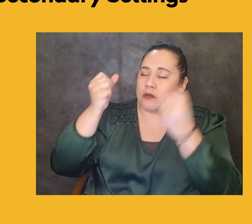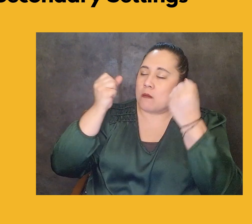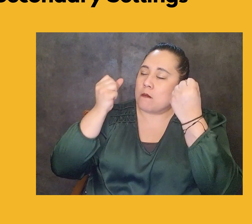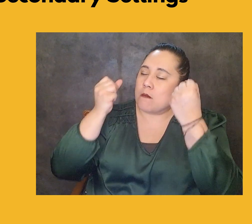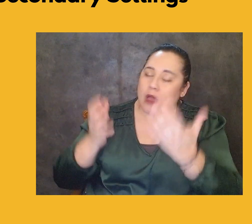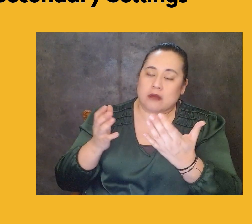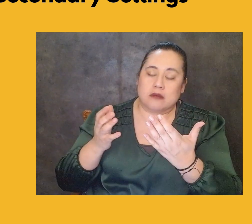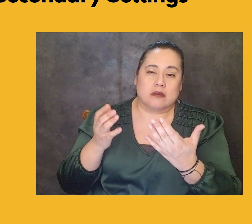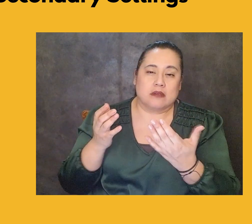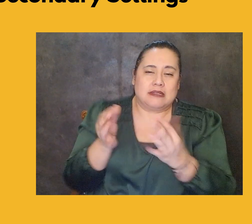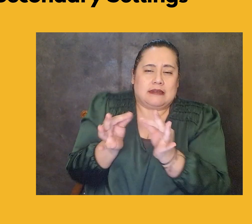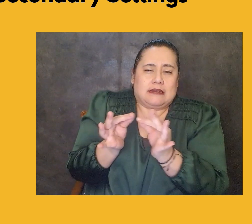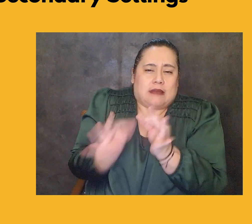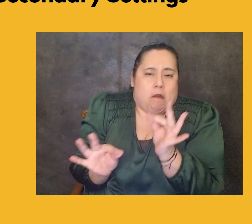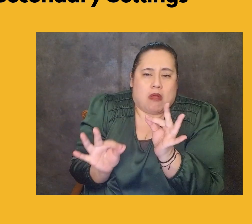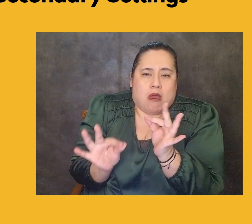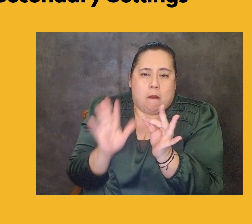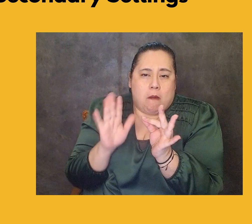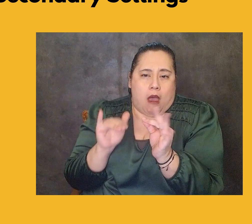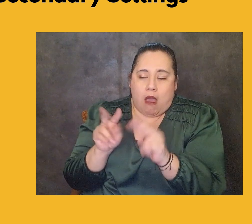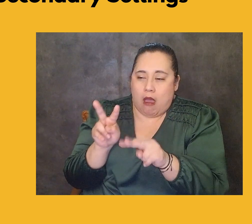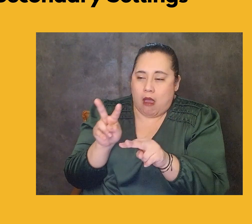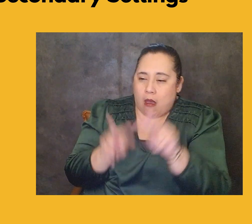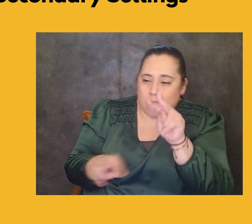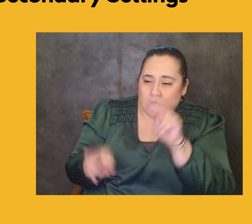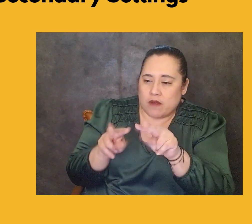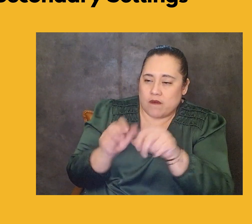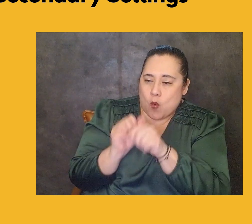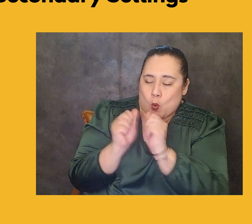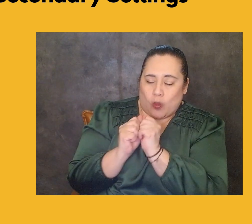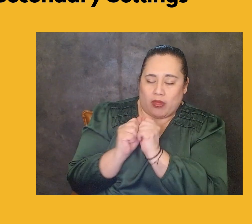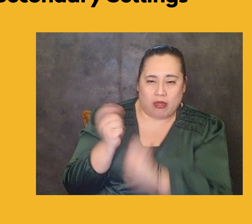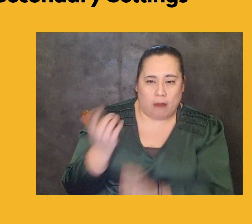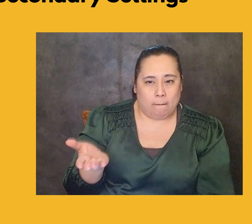them simply by observing their work.